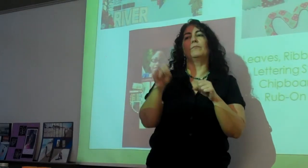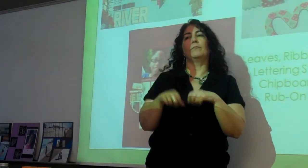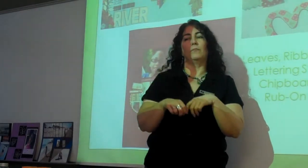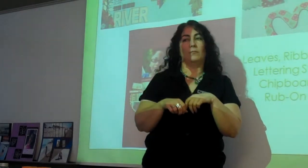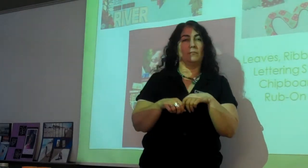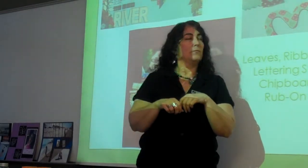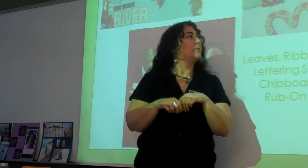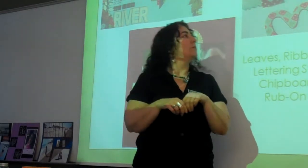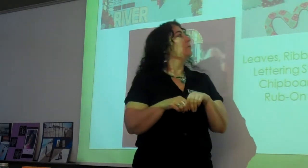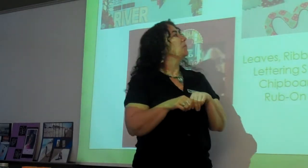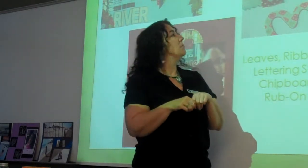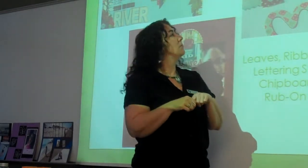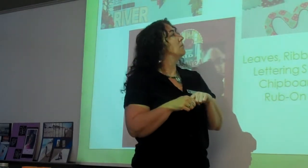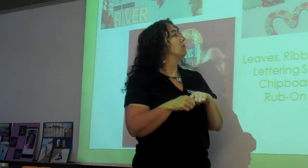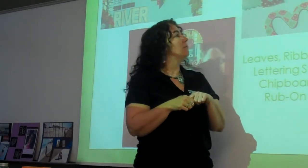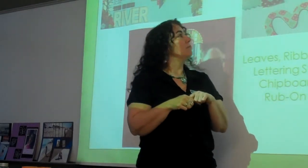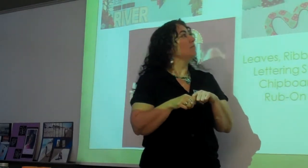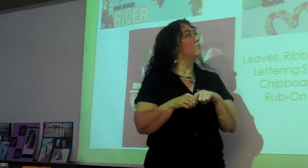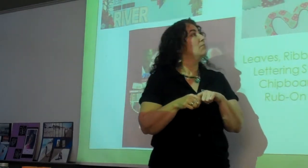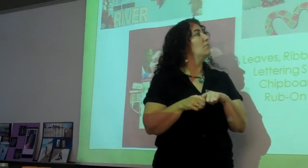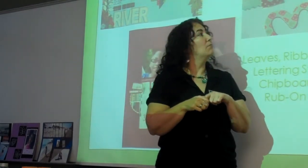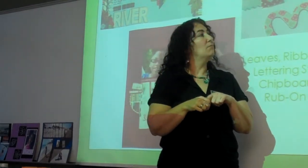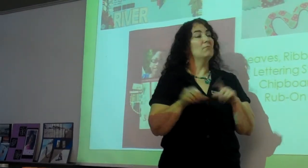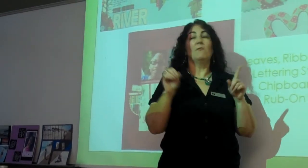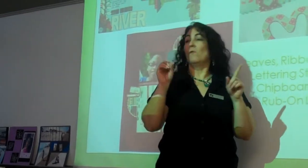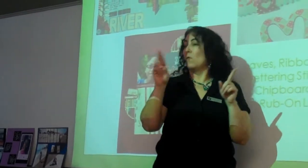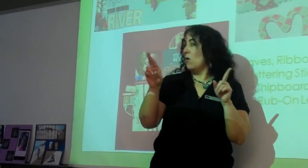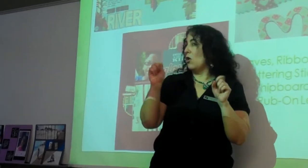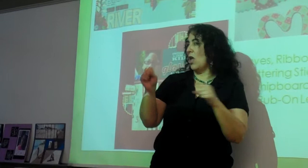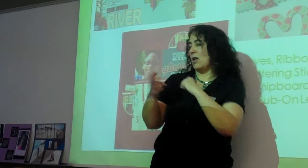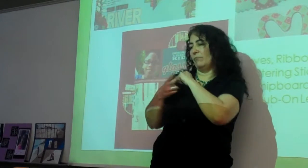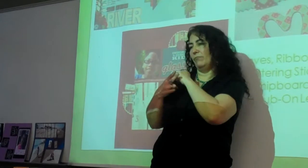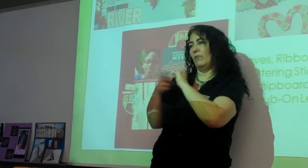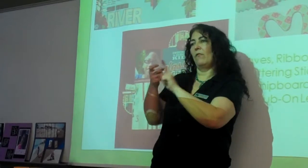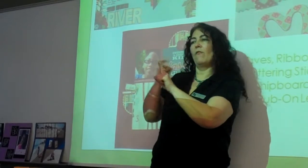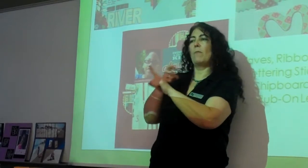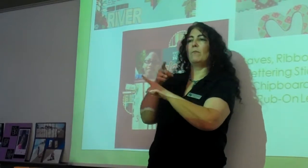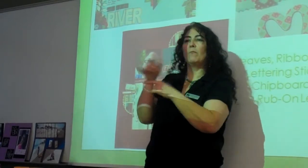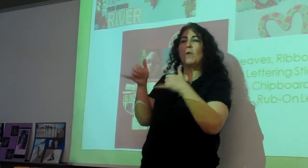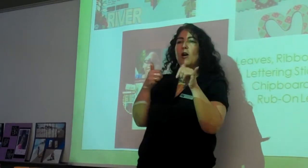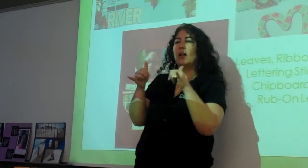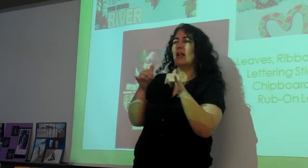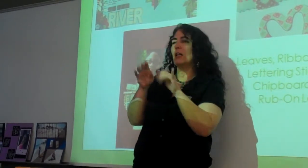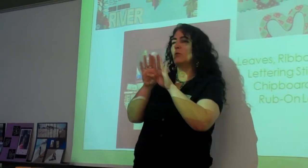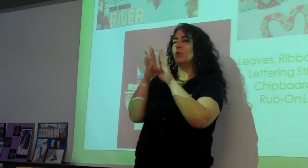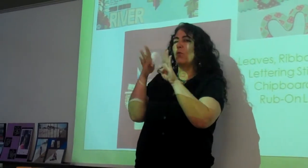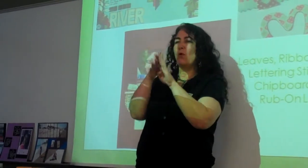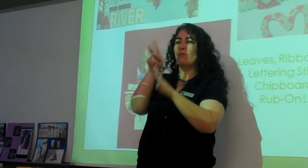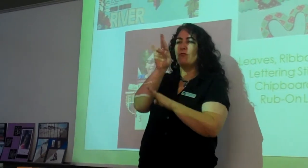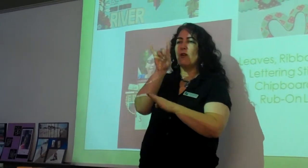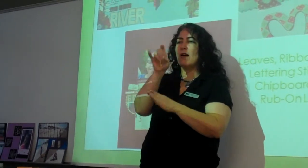And you see this one already had the word adore. Again, some of these are ready-made, or you can save them from